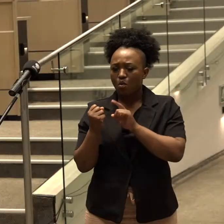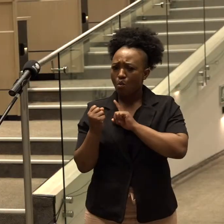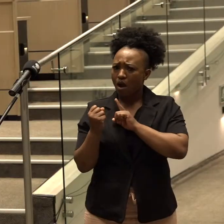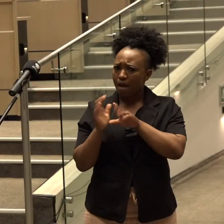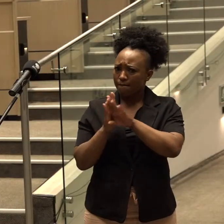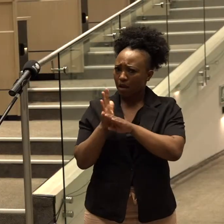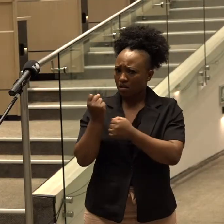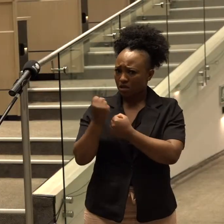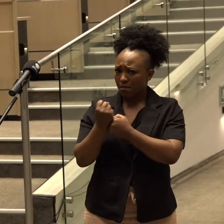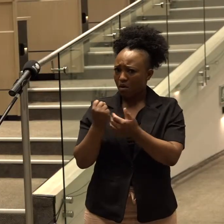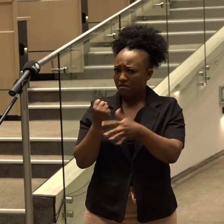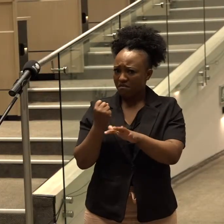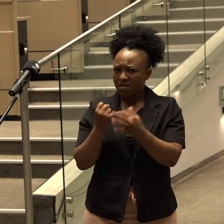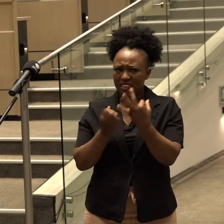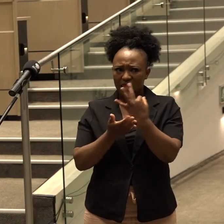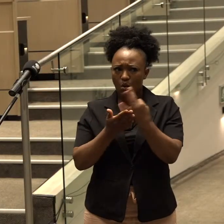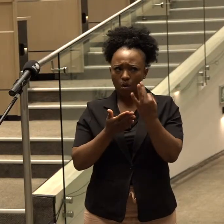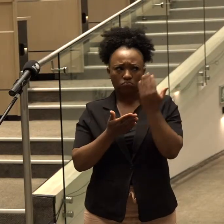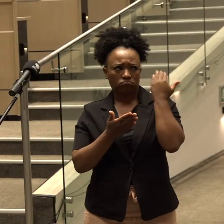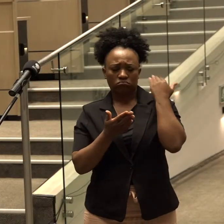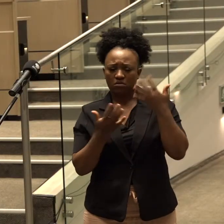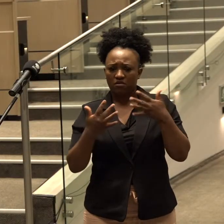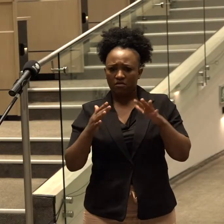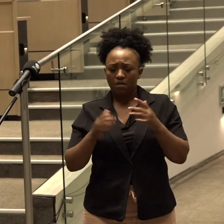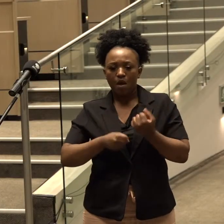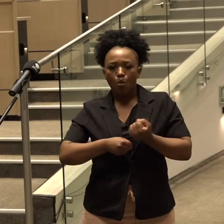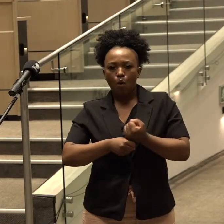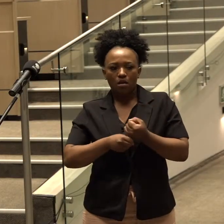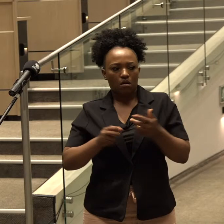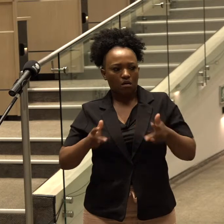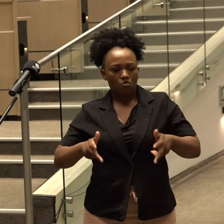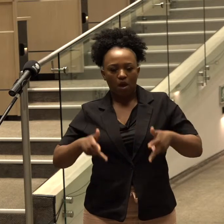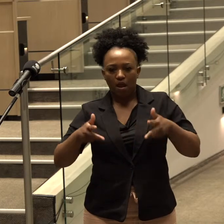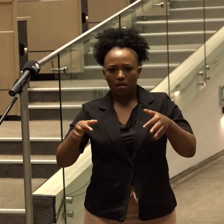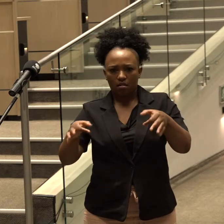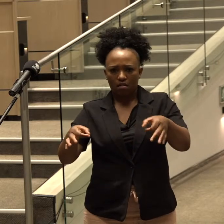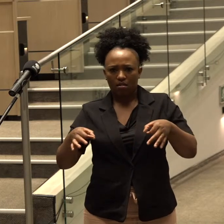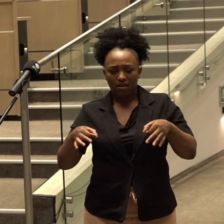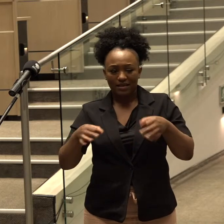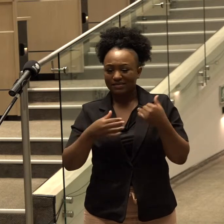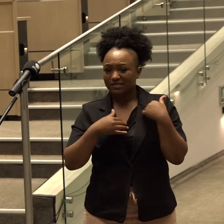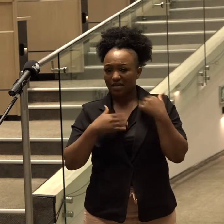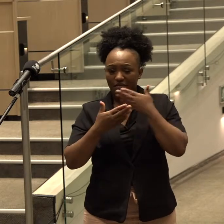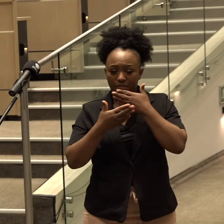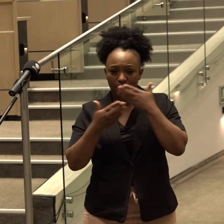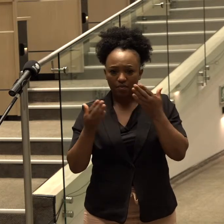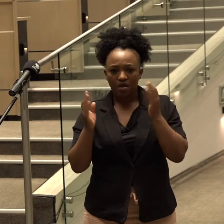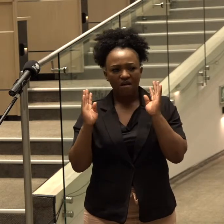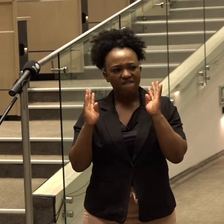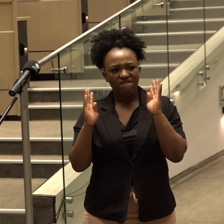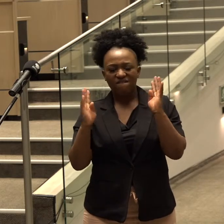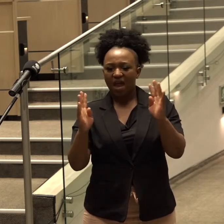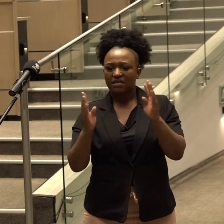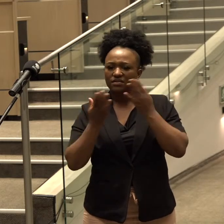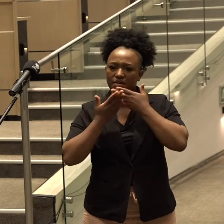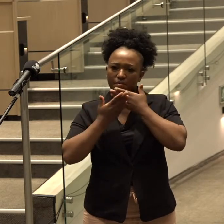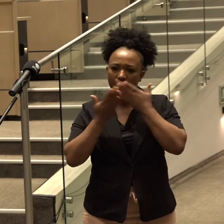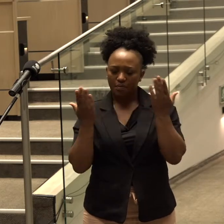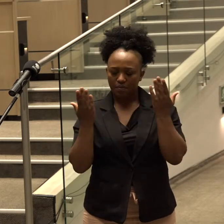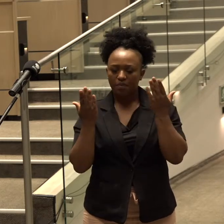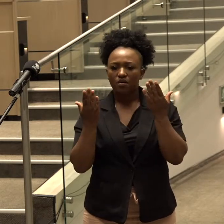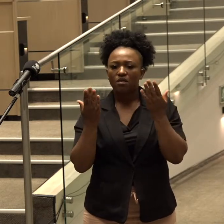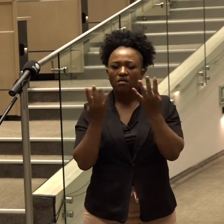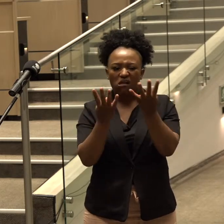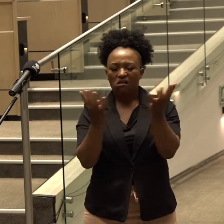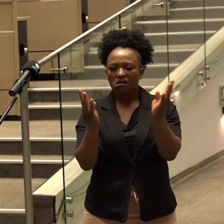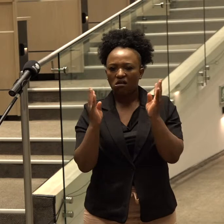I support the bill three weeks ago I was working at the rail and the rail is no longer safe there are no fences around and there are kids